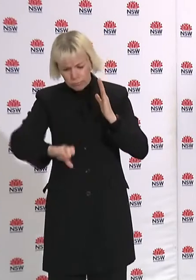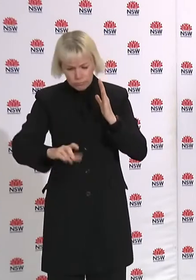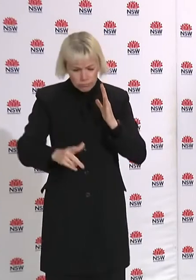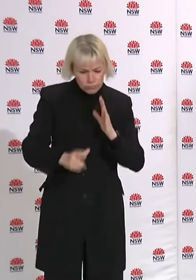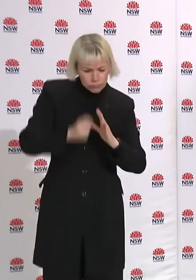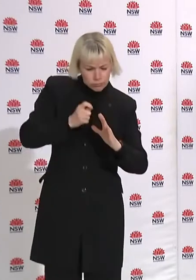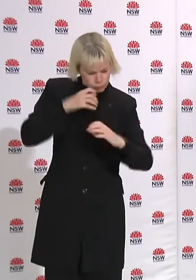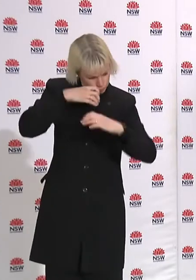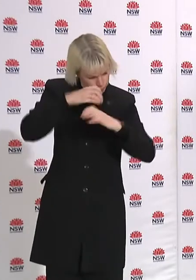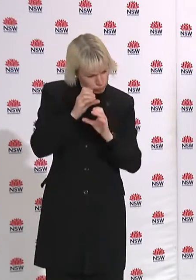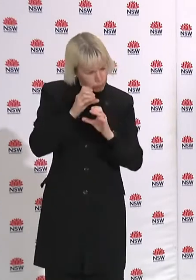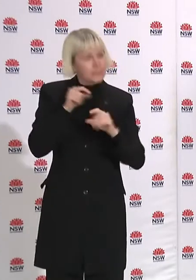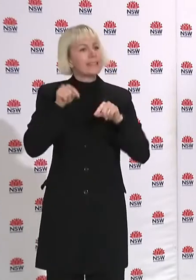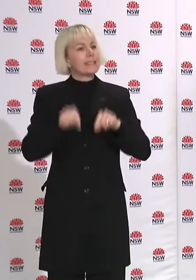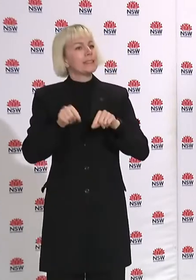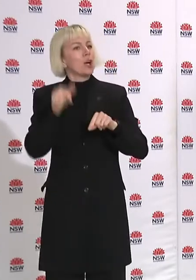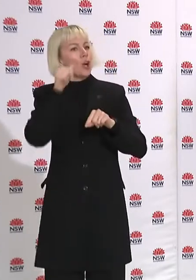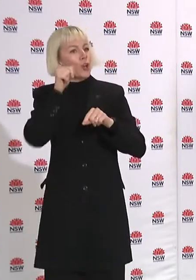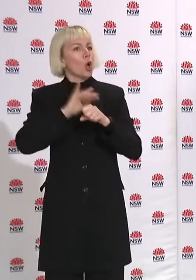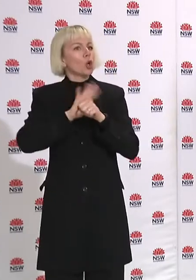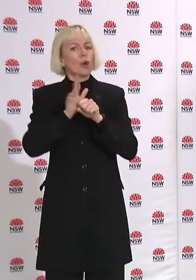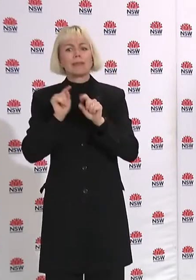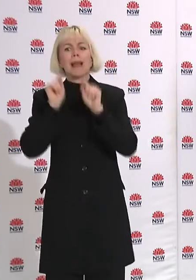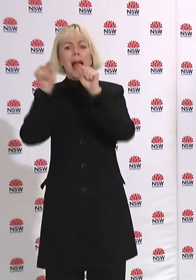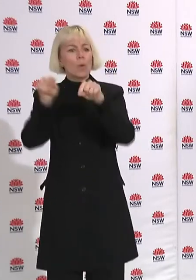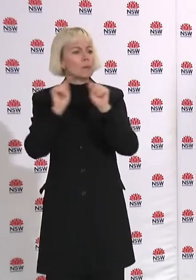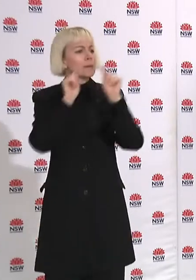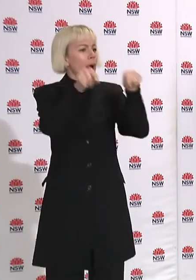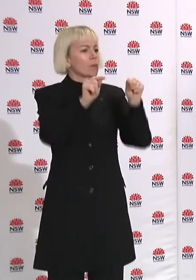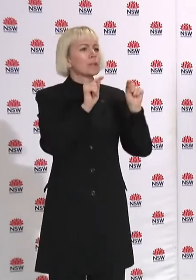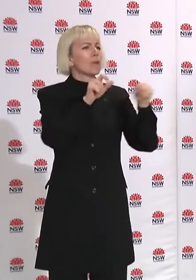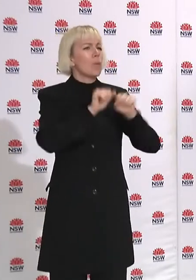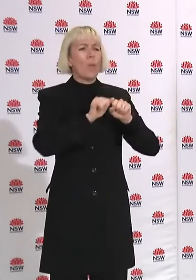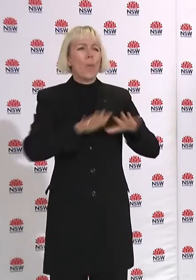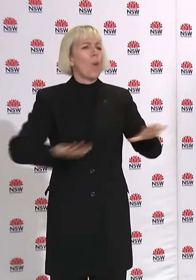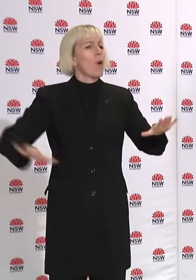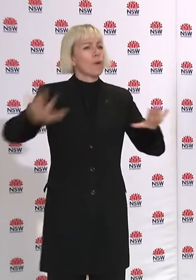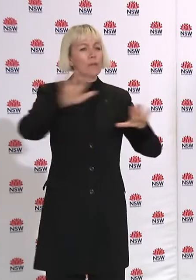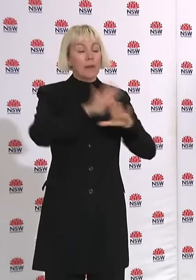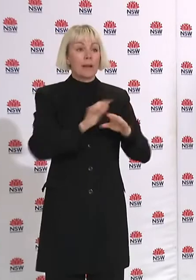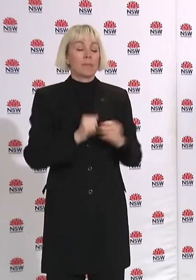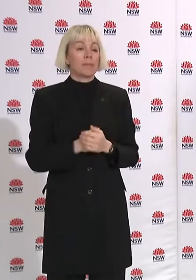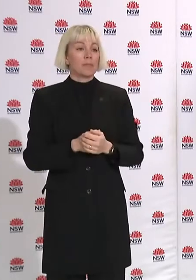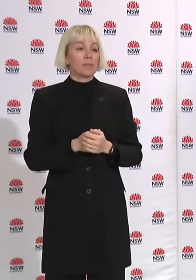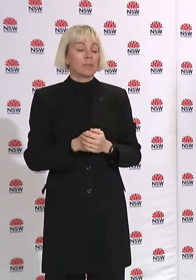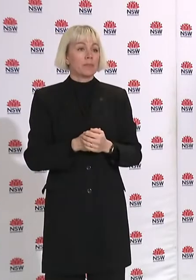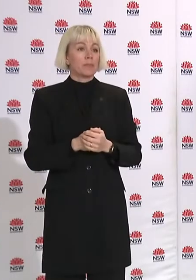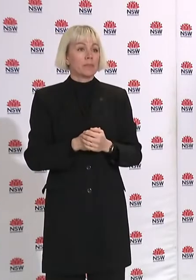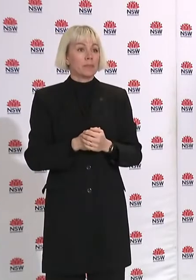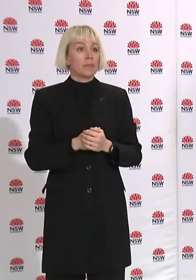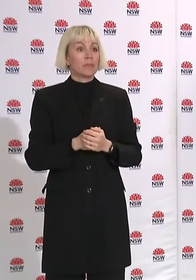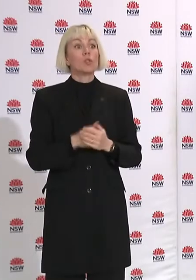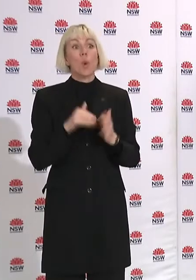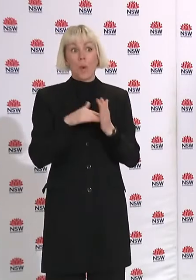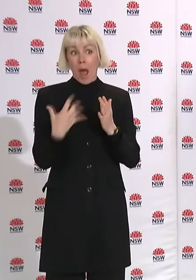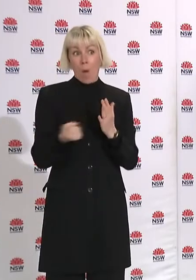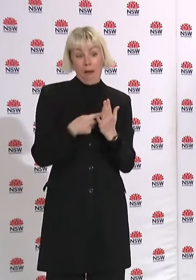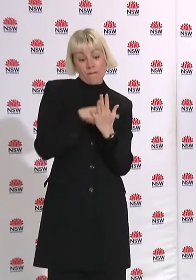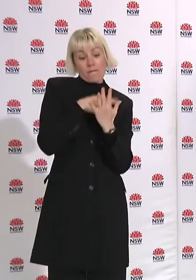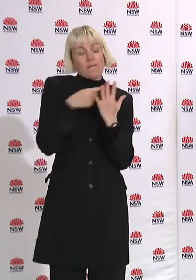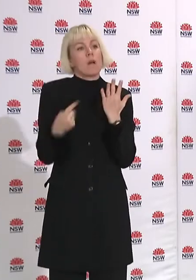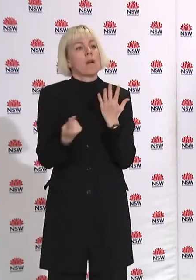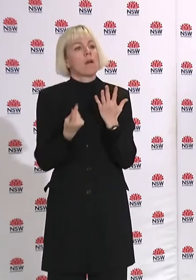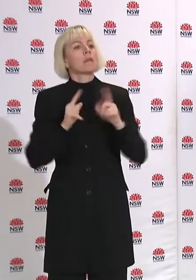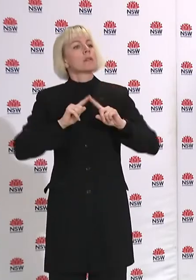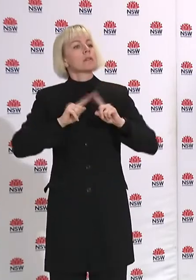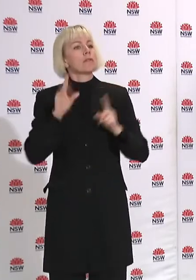home. So just because you don't live in those 5 local government areas we've been focusing on doesn't mean you can't get the virus or spread the